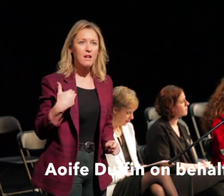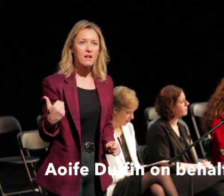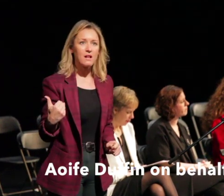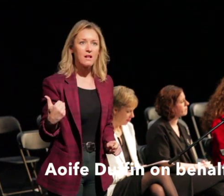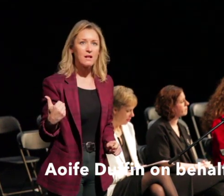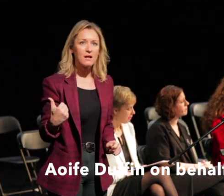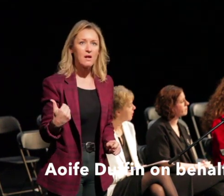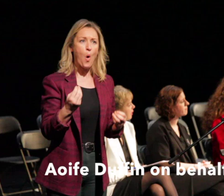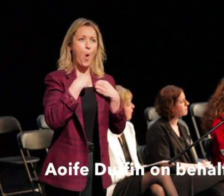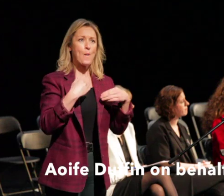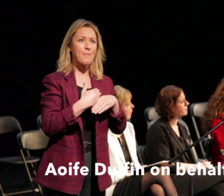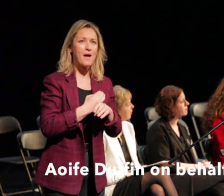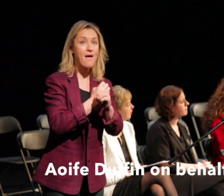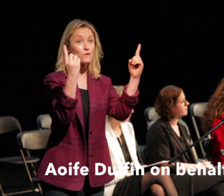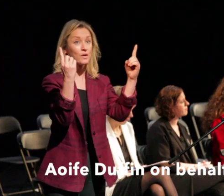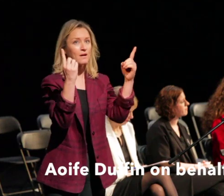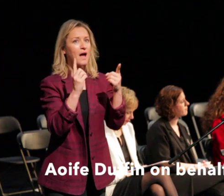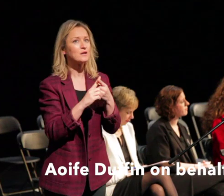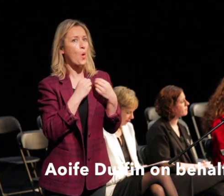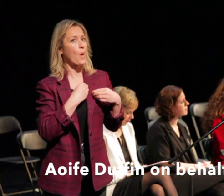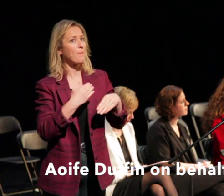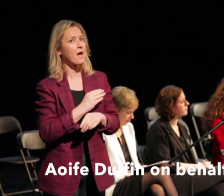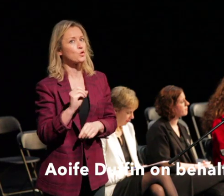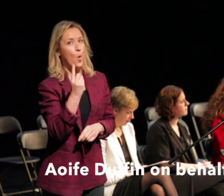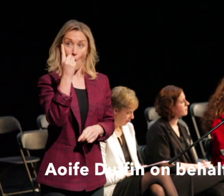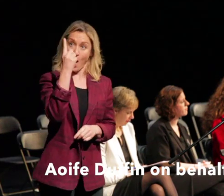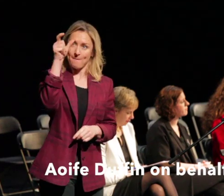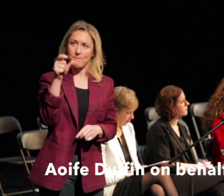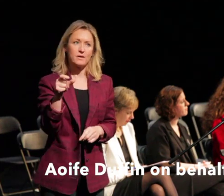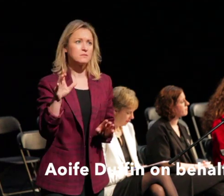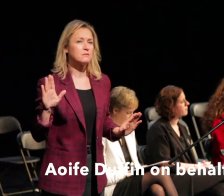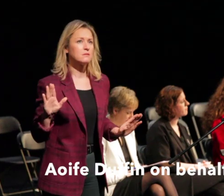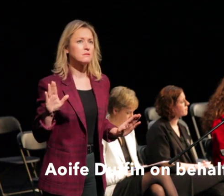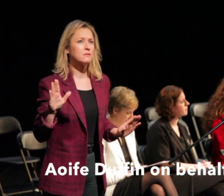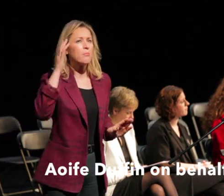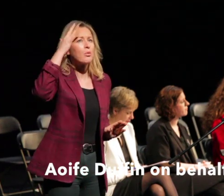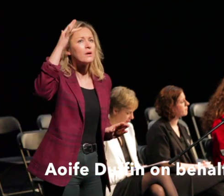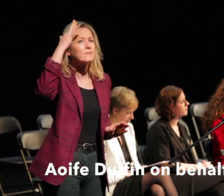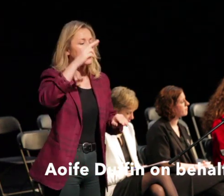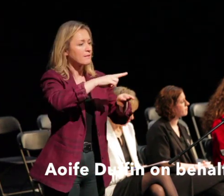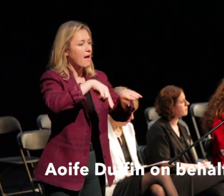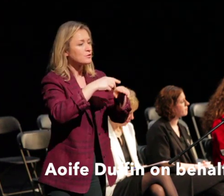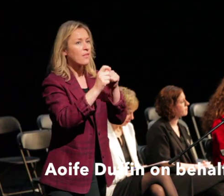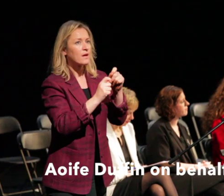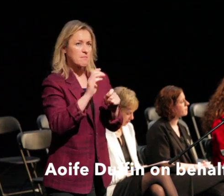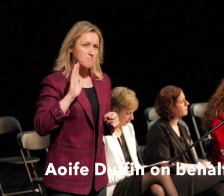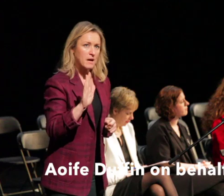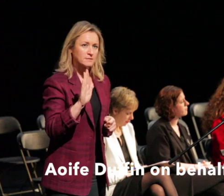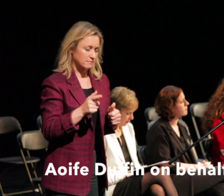one. The principles of any national theatre have to be founded on equality and